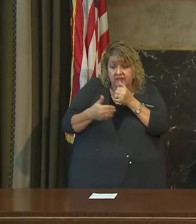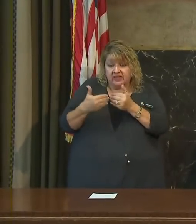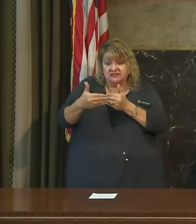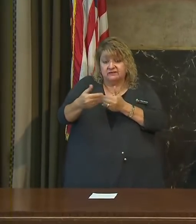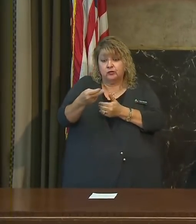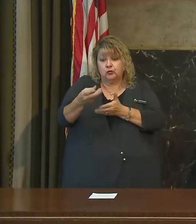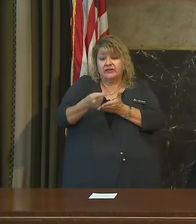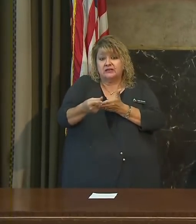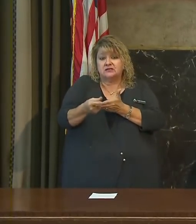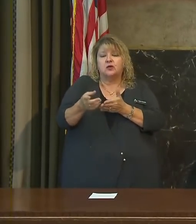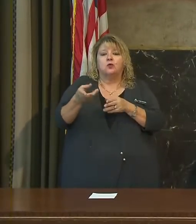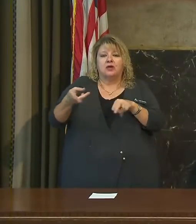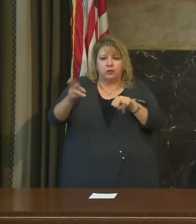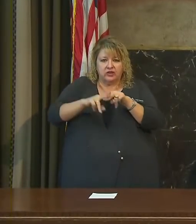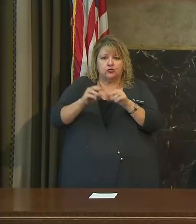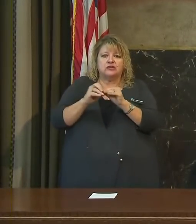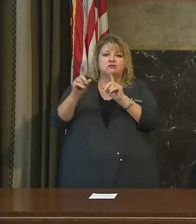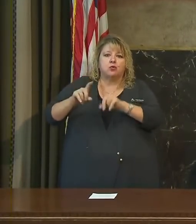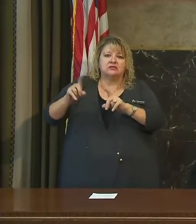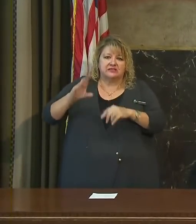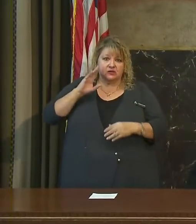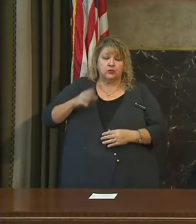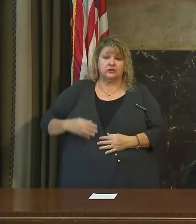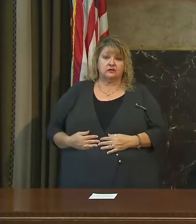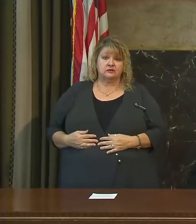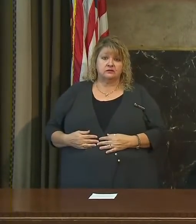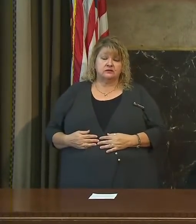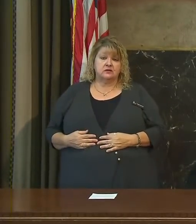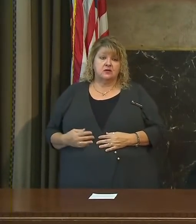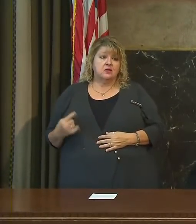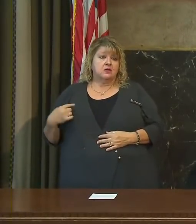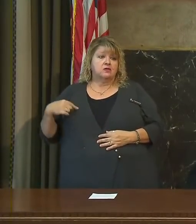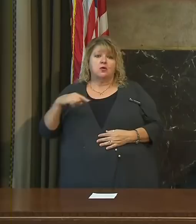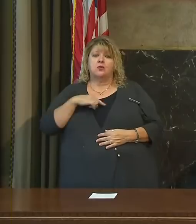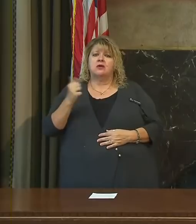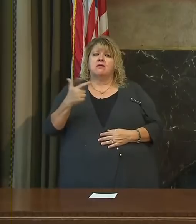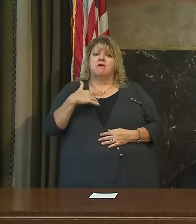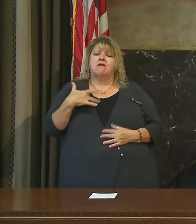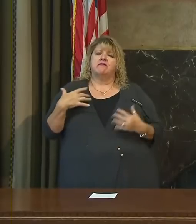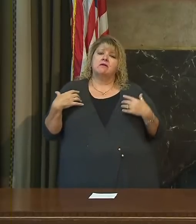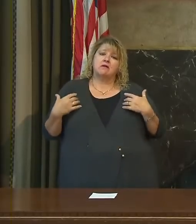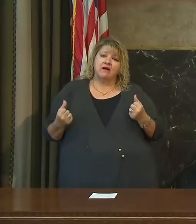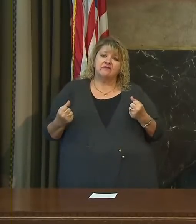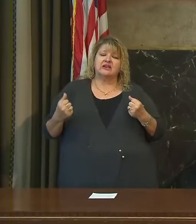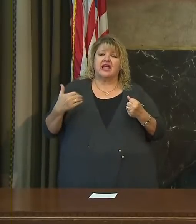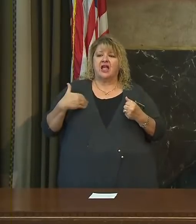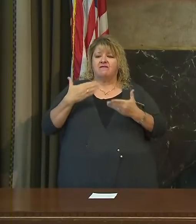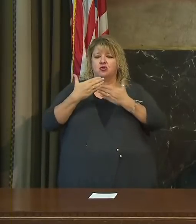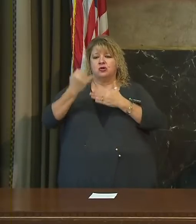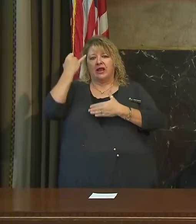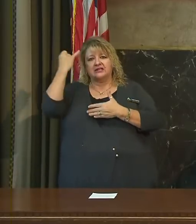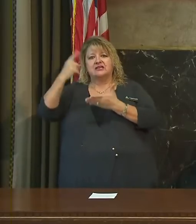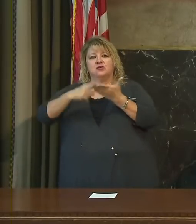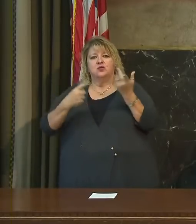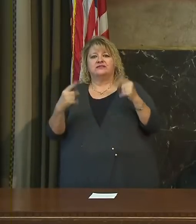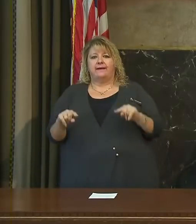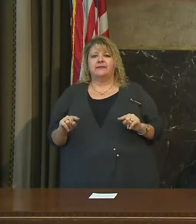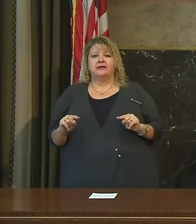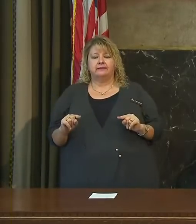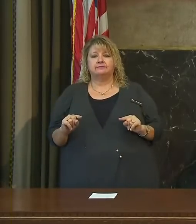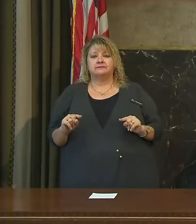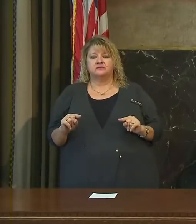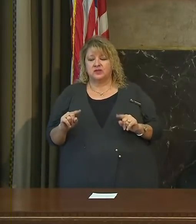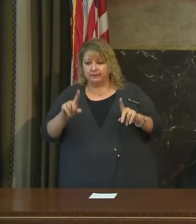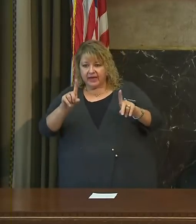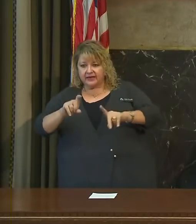increase. So I think we can all be confident that we have a good handle on what's happening,